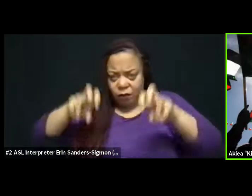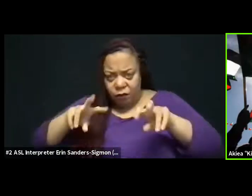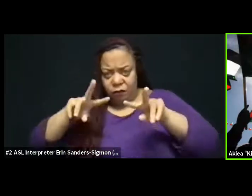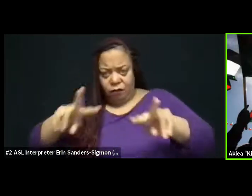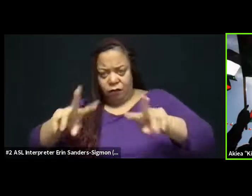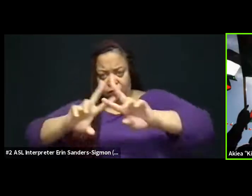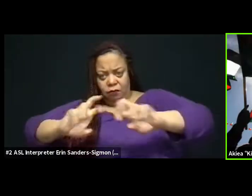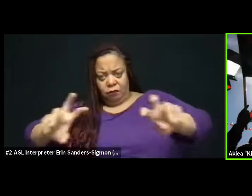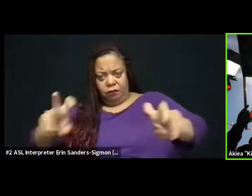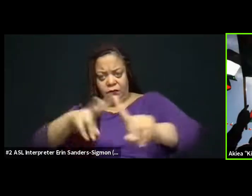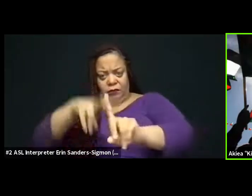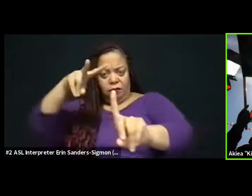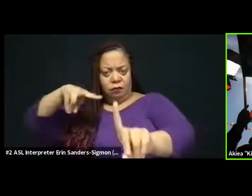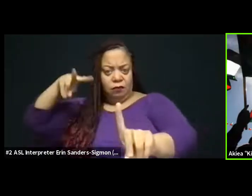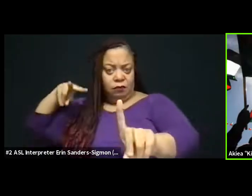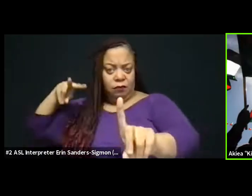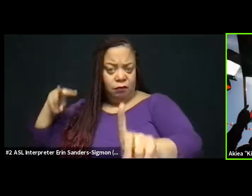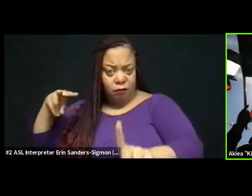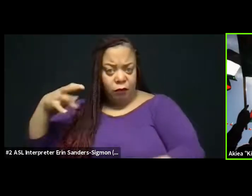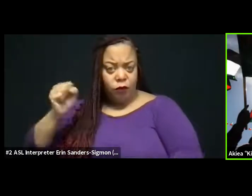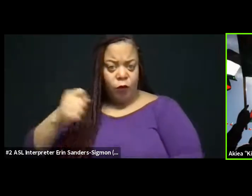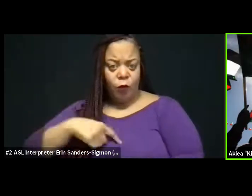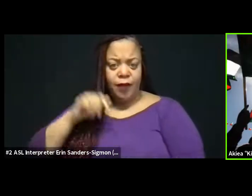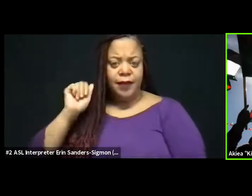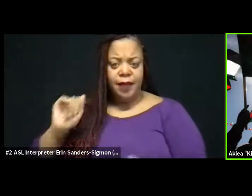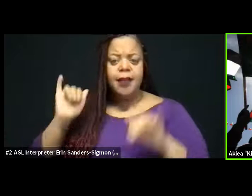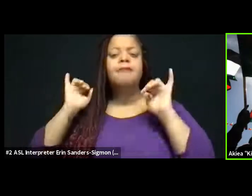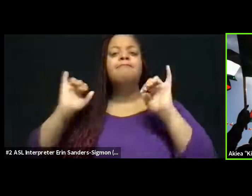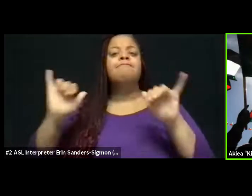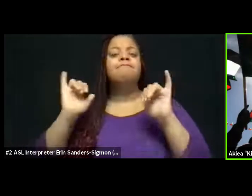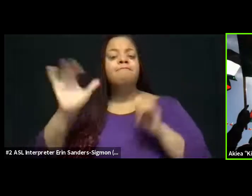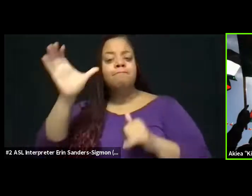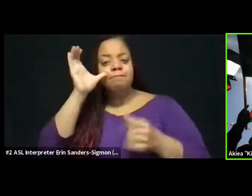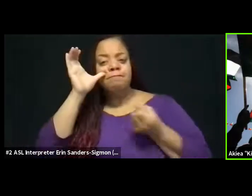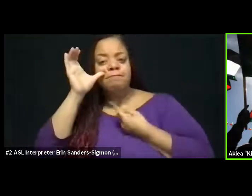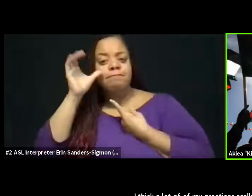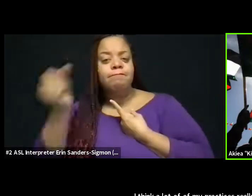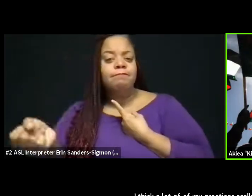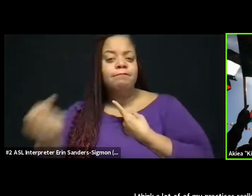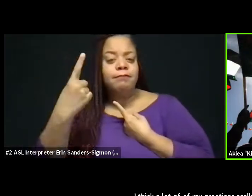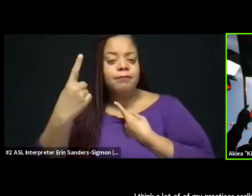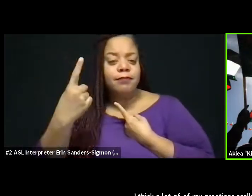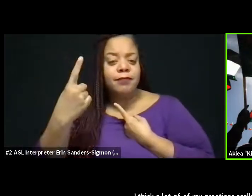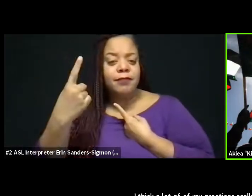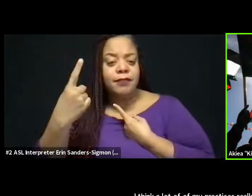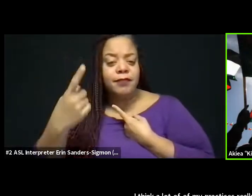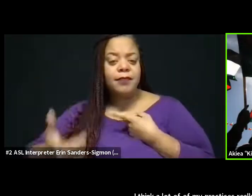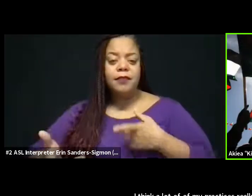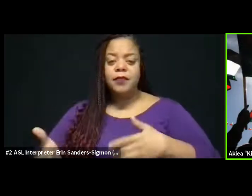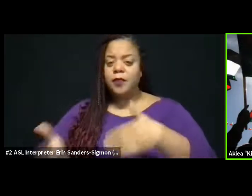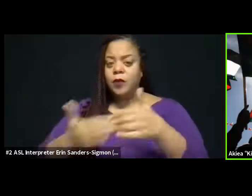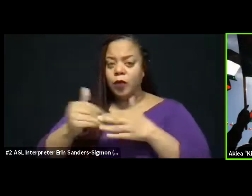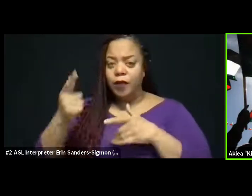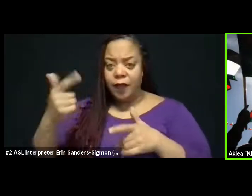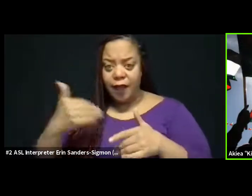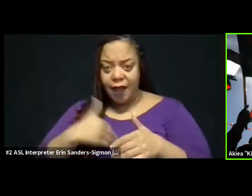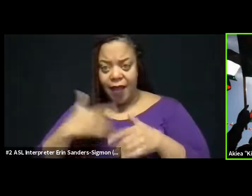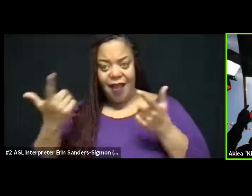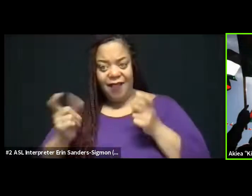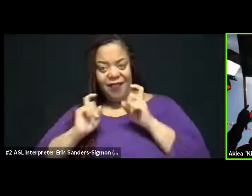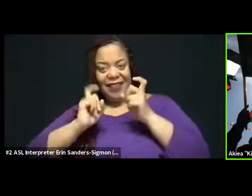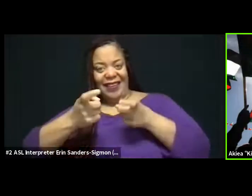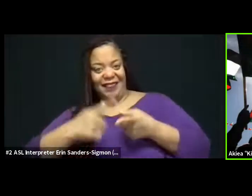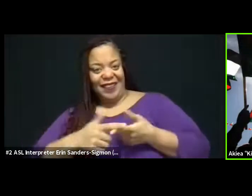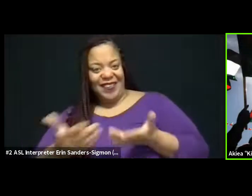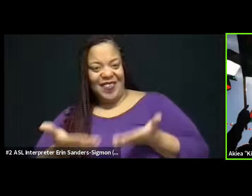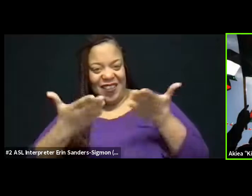they're sharing with us, these gifts that they're sharing with us, these offerings, to be able to then reflect back and be like, hold